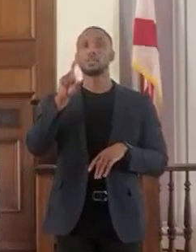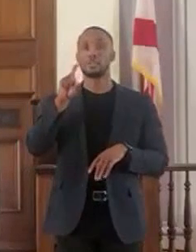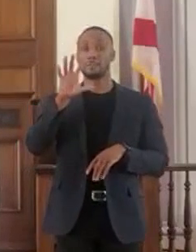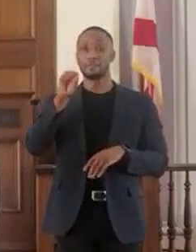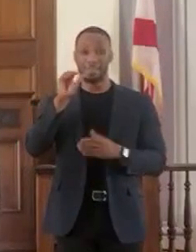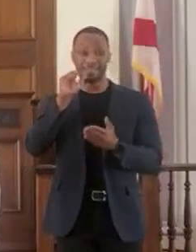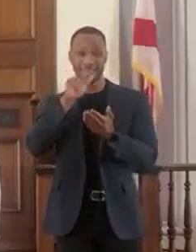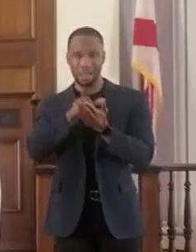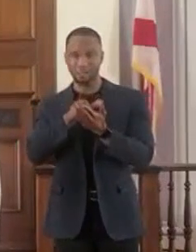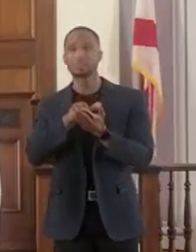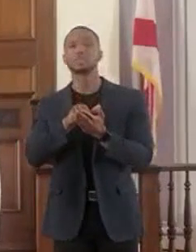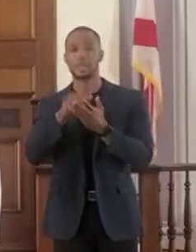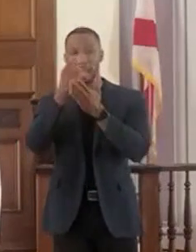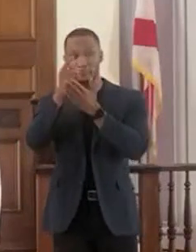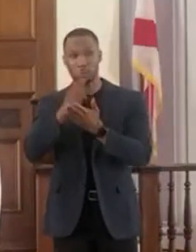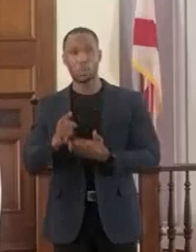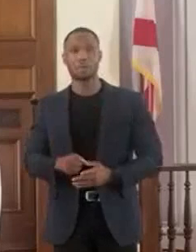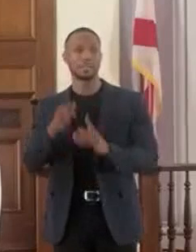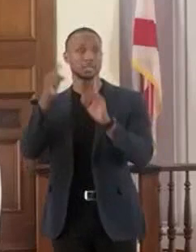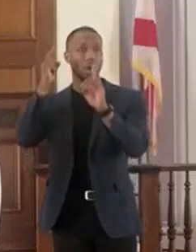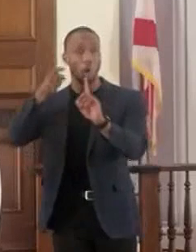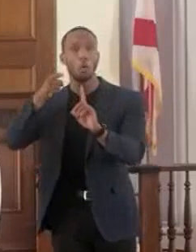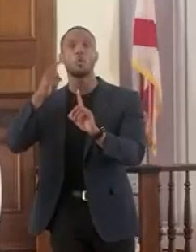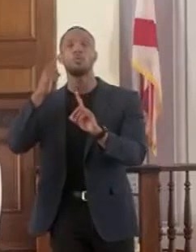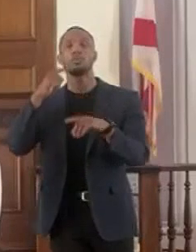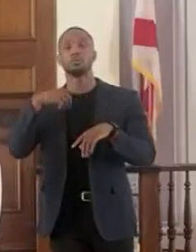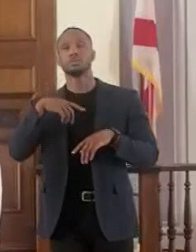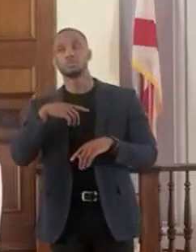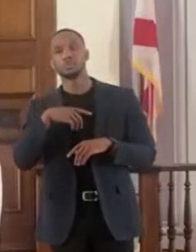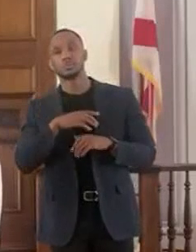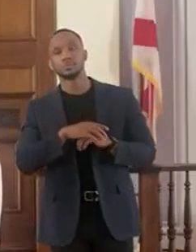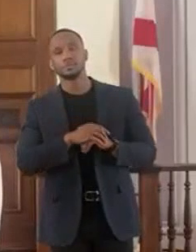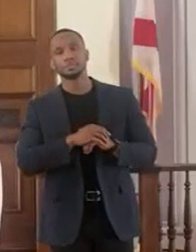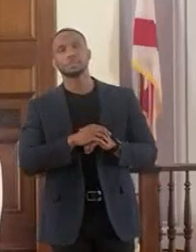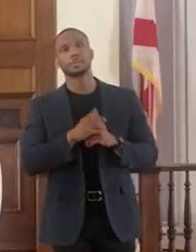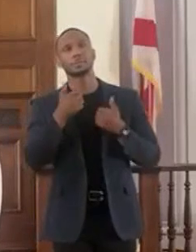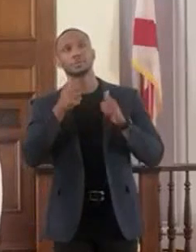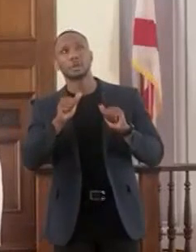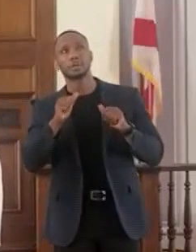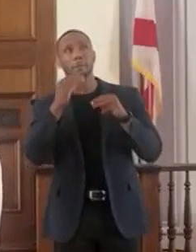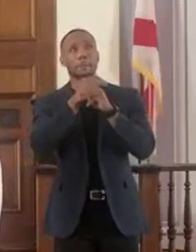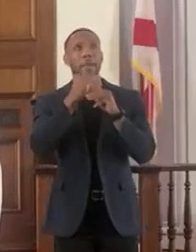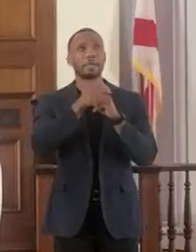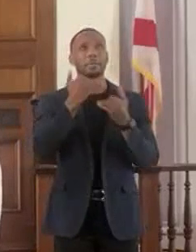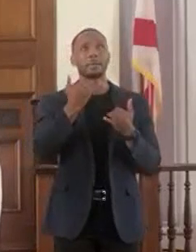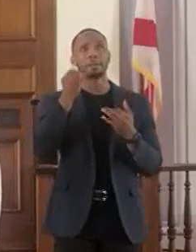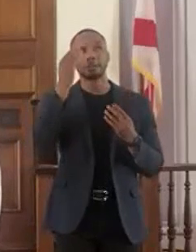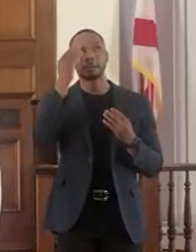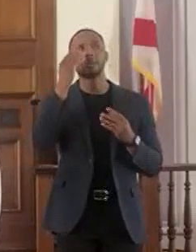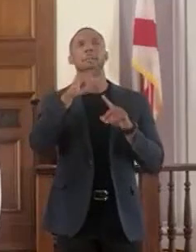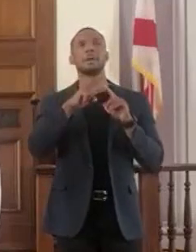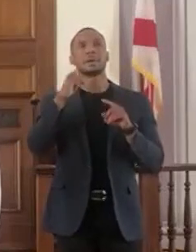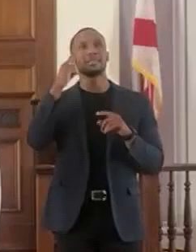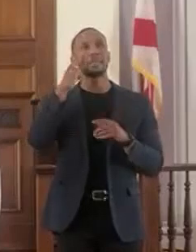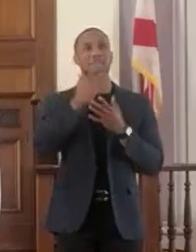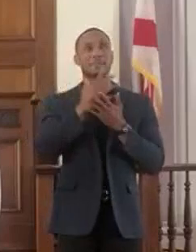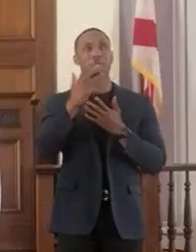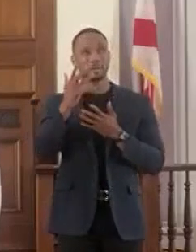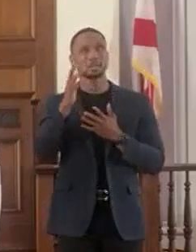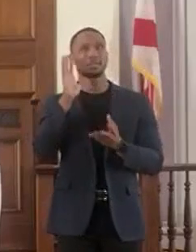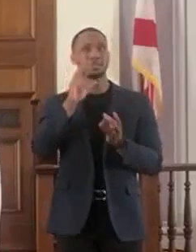150,000 a week is our goal, and so I'm trying to do this math in my head, but I think times 5 weeks, that's